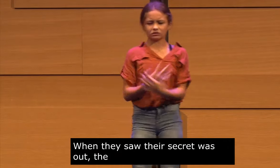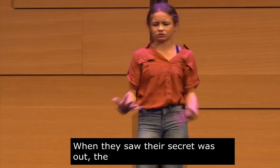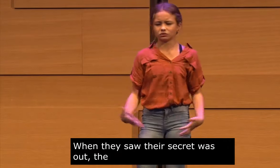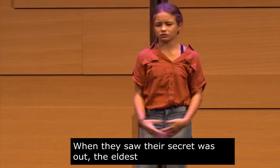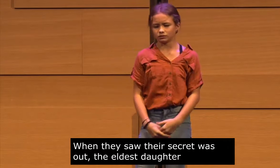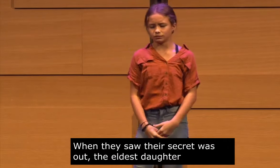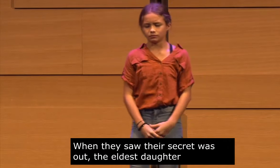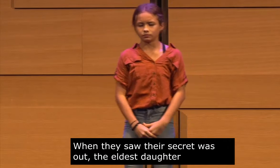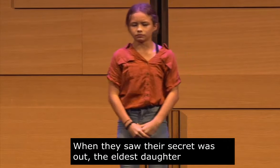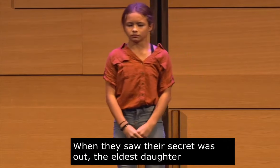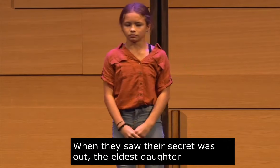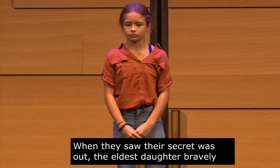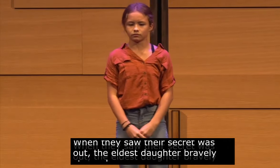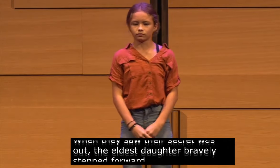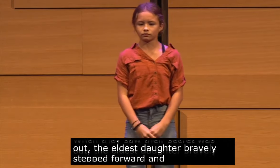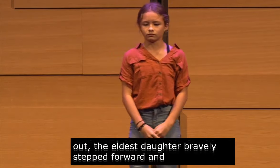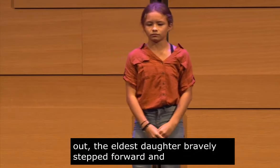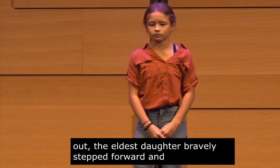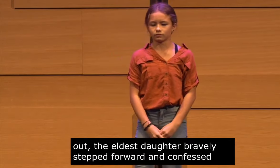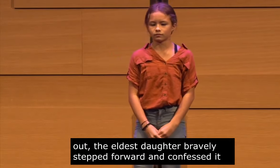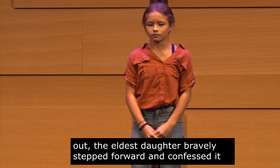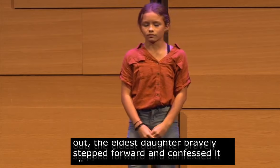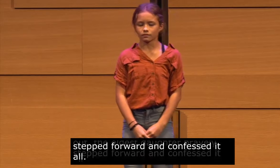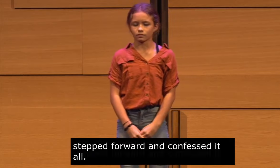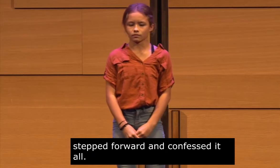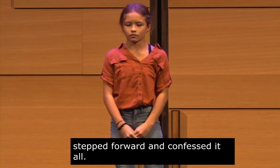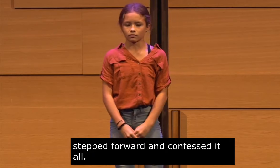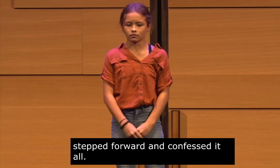was out, the eldest daughter bravely stepped forward and confessed it all.